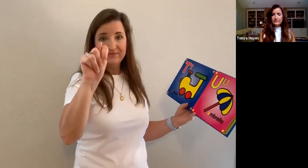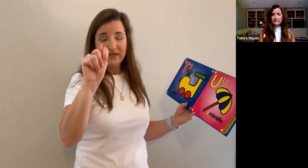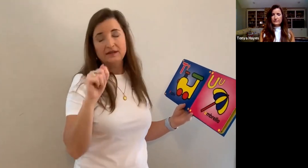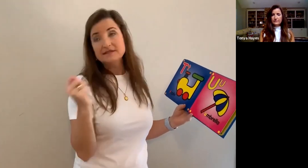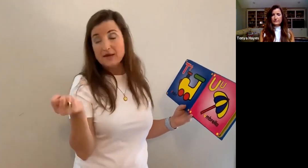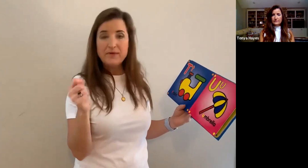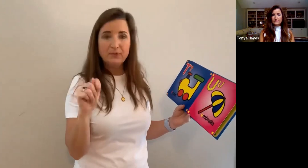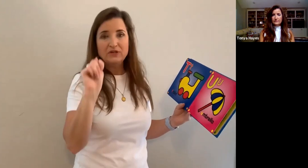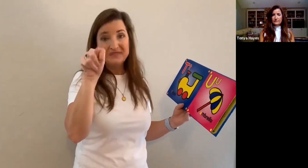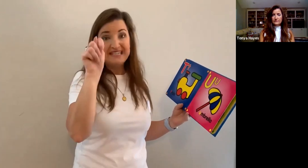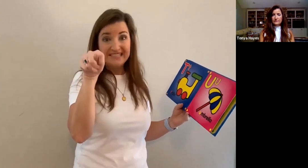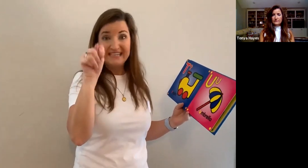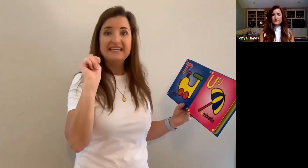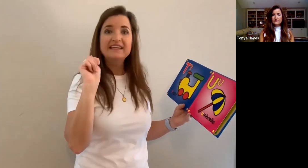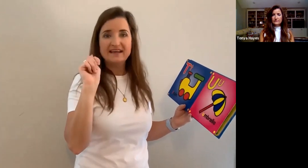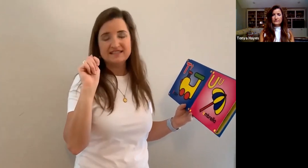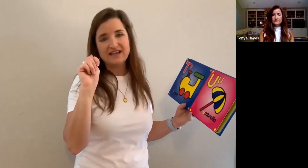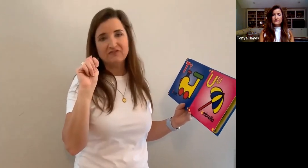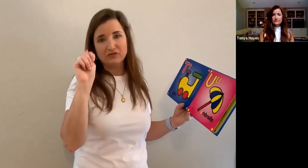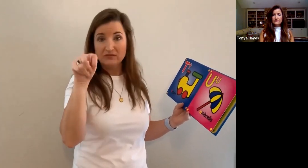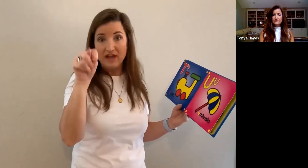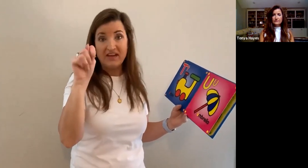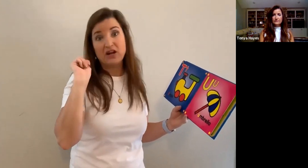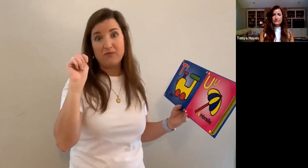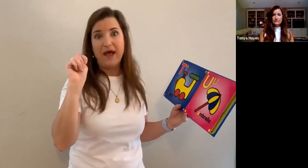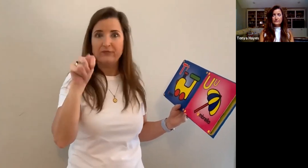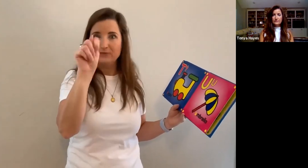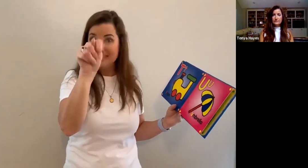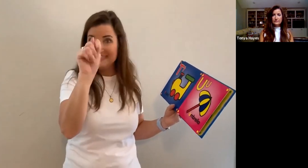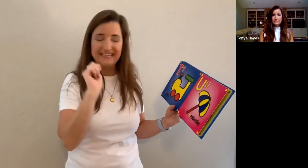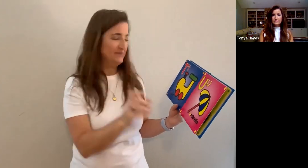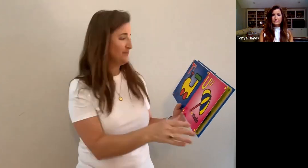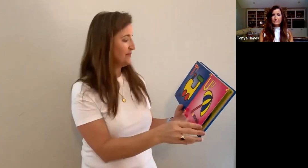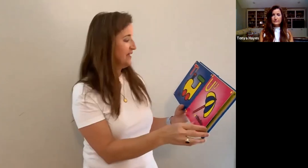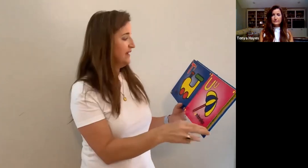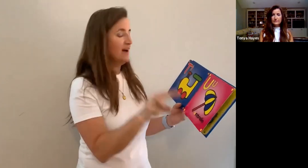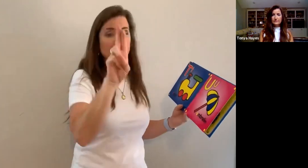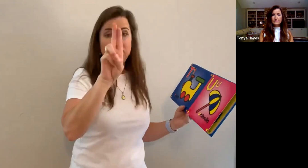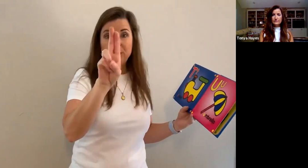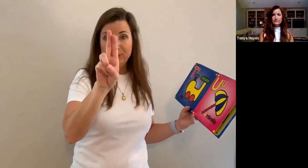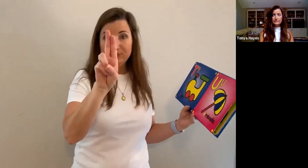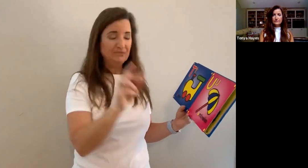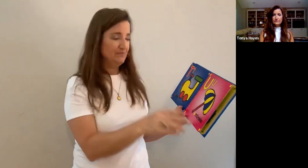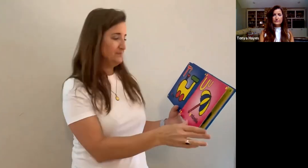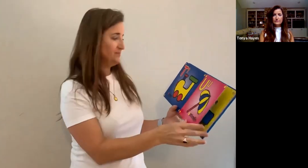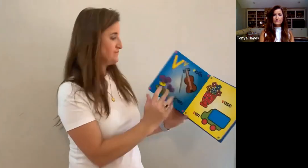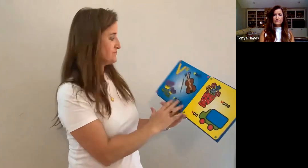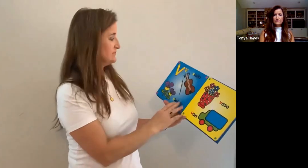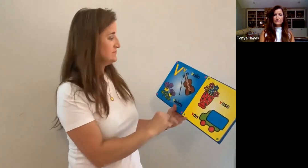T, and some people use TT as the sign for I've got to go to the bathroom, TT. U,